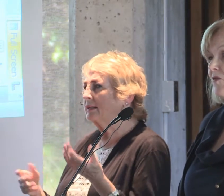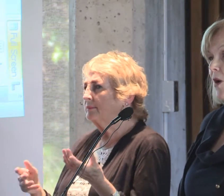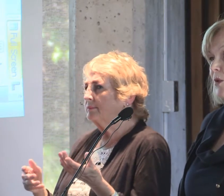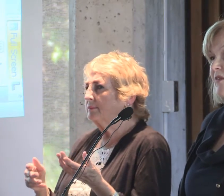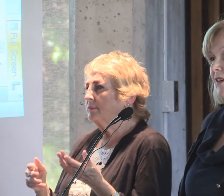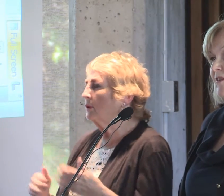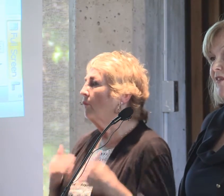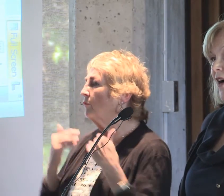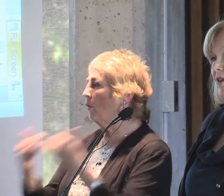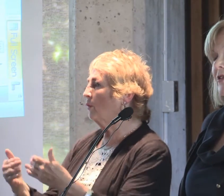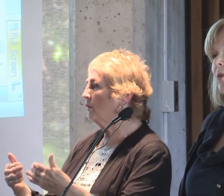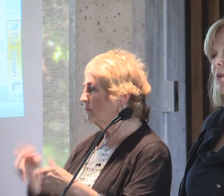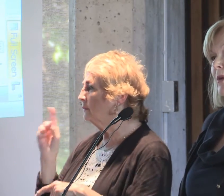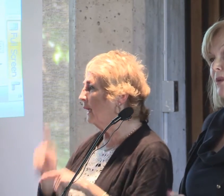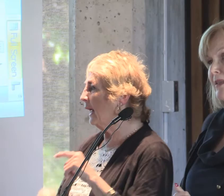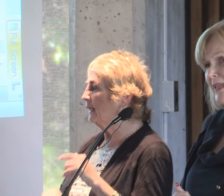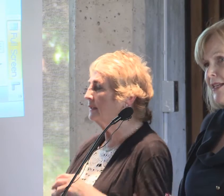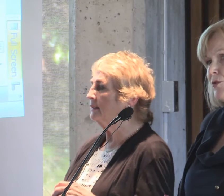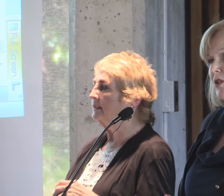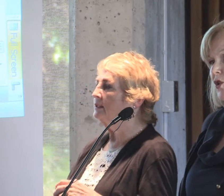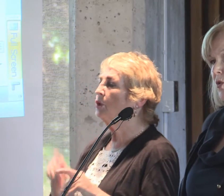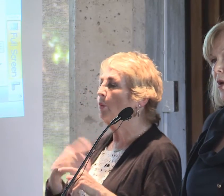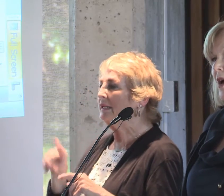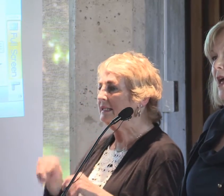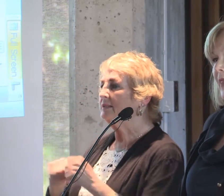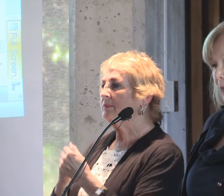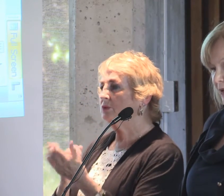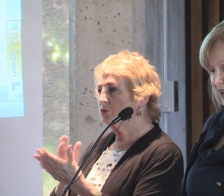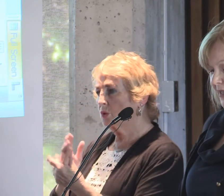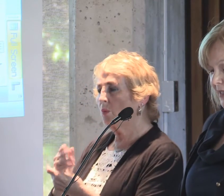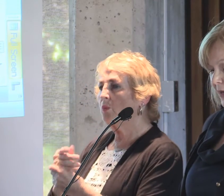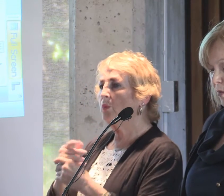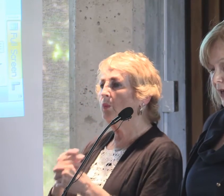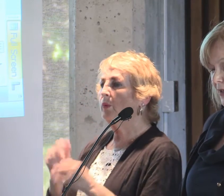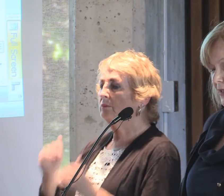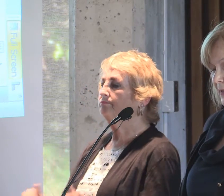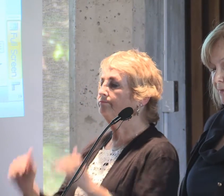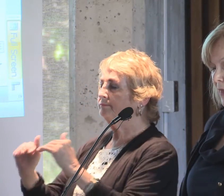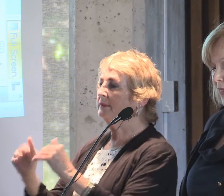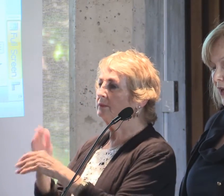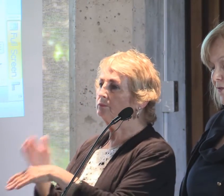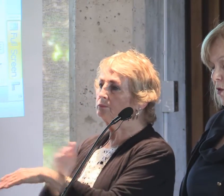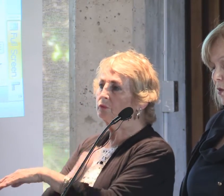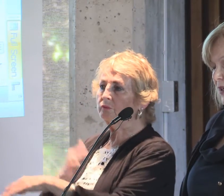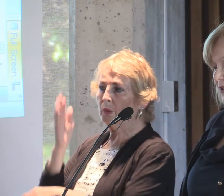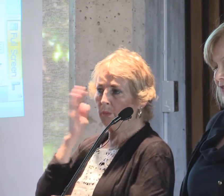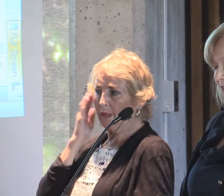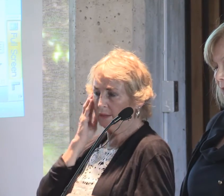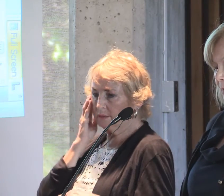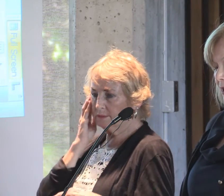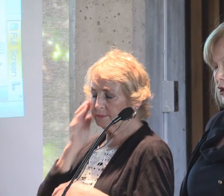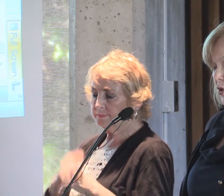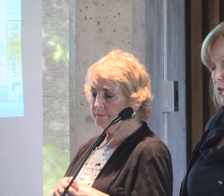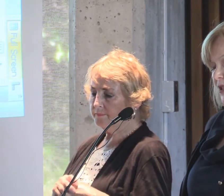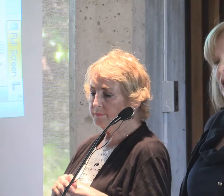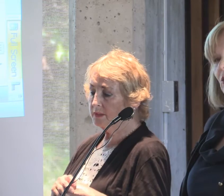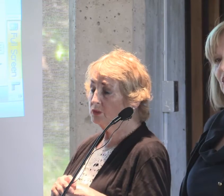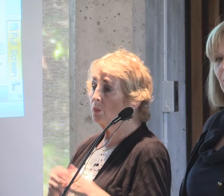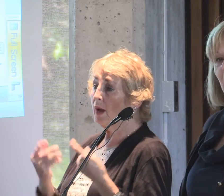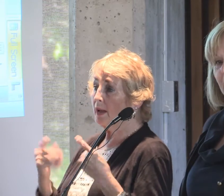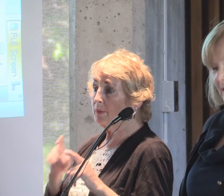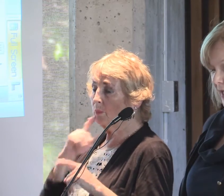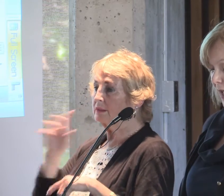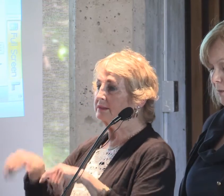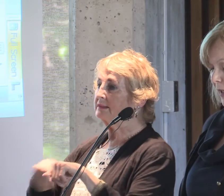really move forward very far. So we need to ensure that we raise that awareness. Therefore, we are developing new